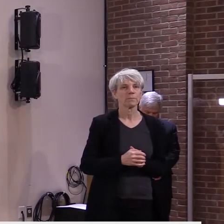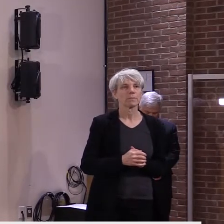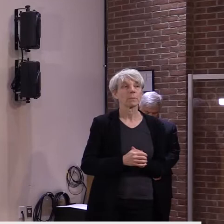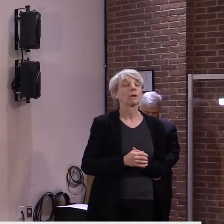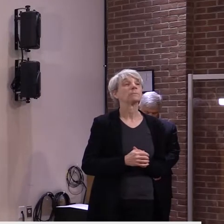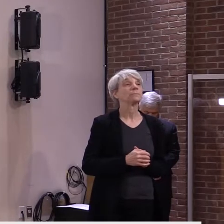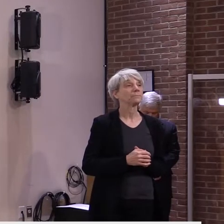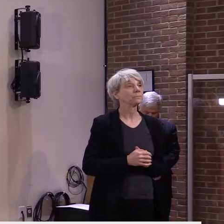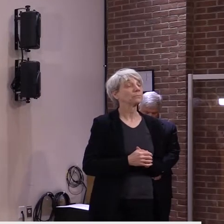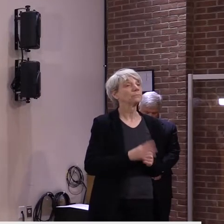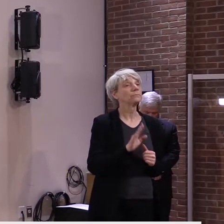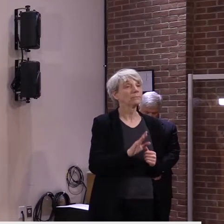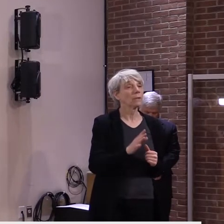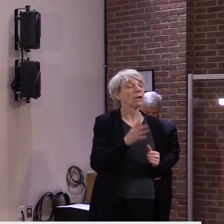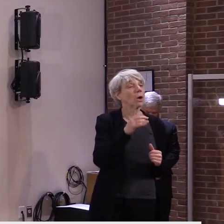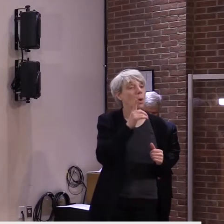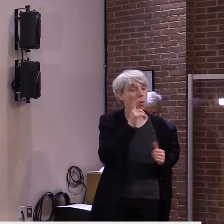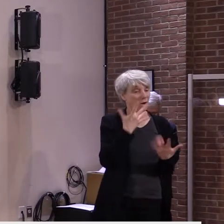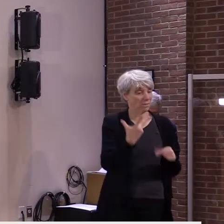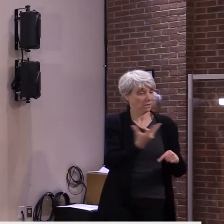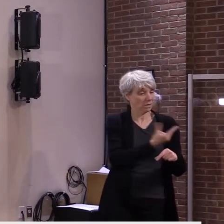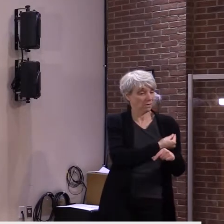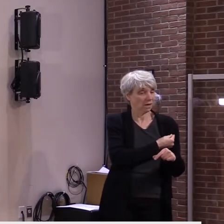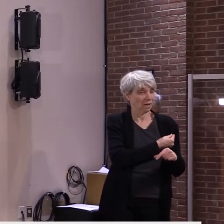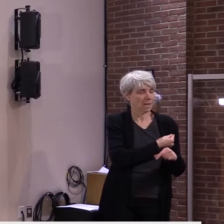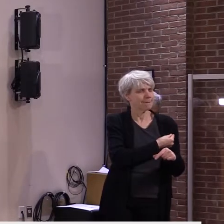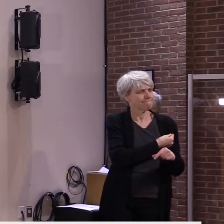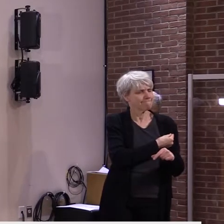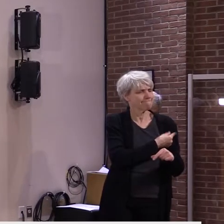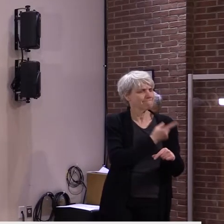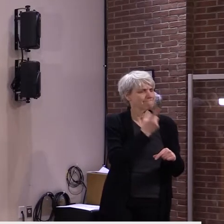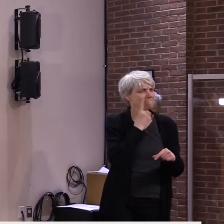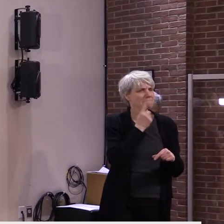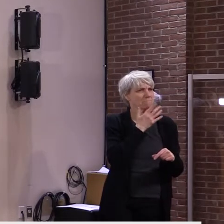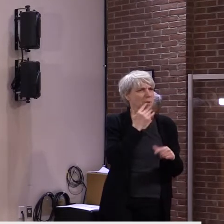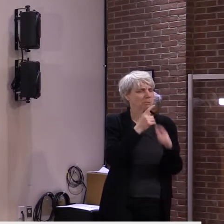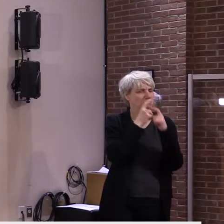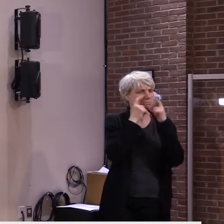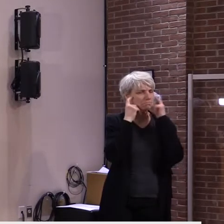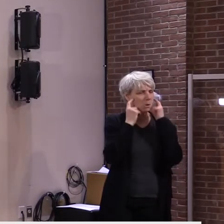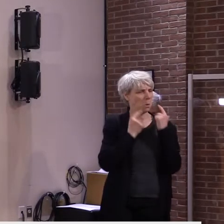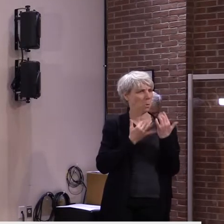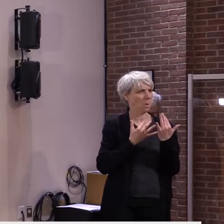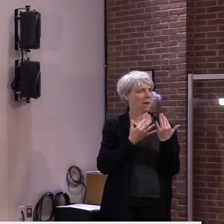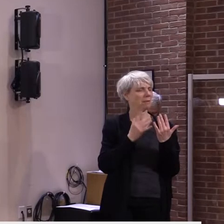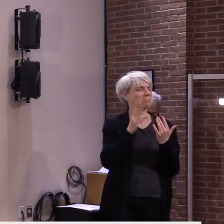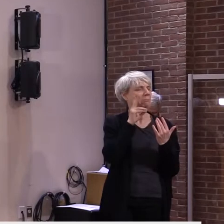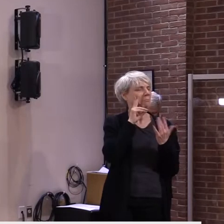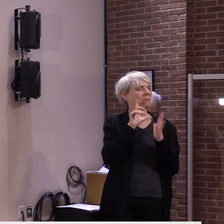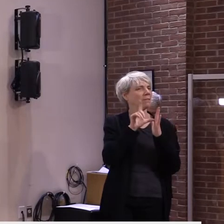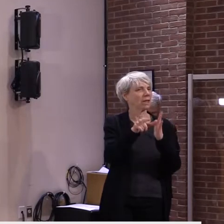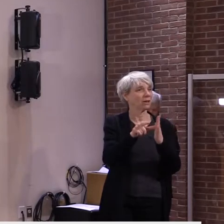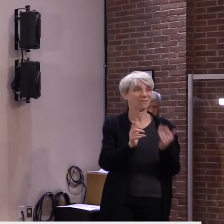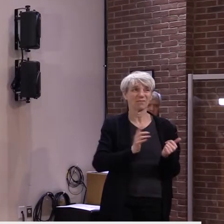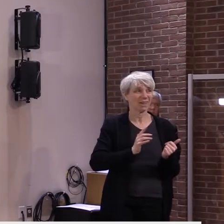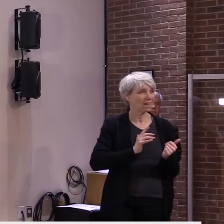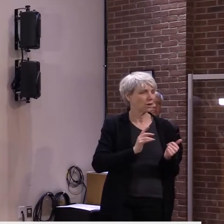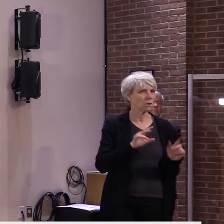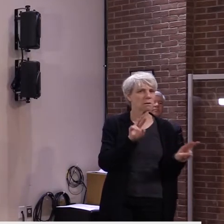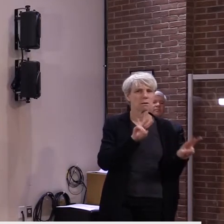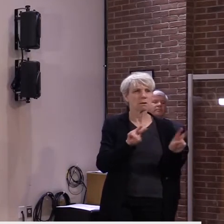also okay for fully vaccinated people to be thoughtful about their decisions and observe how others